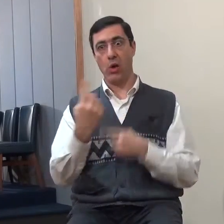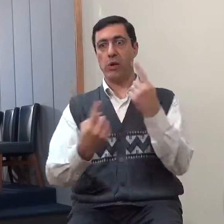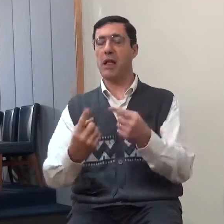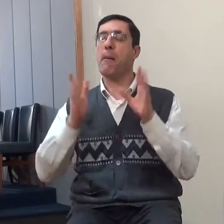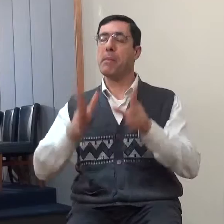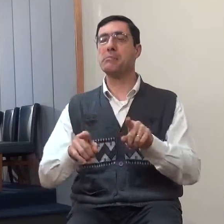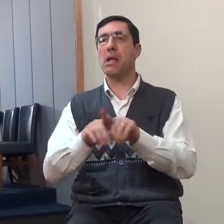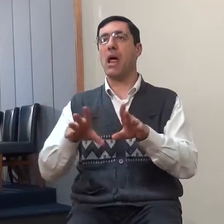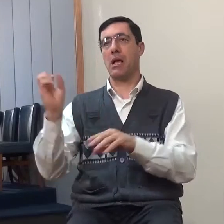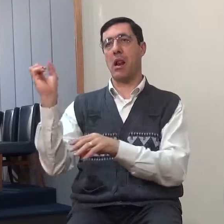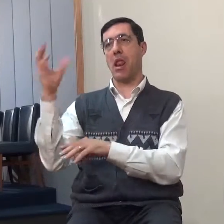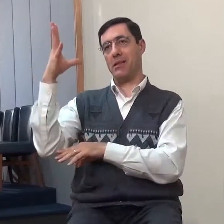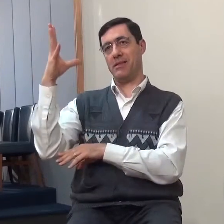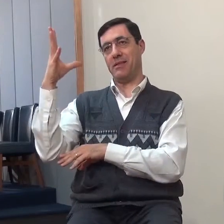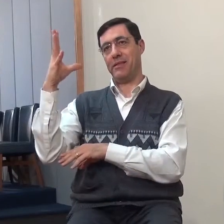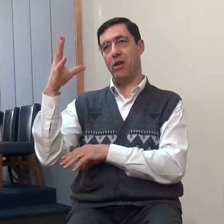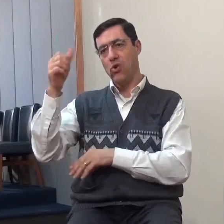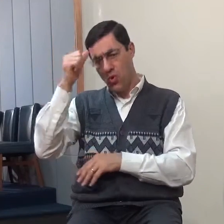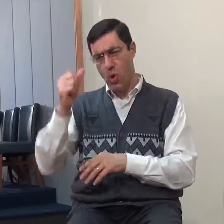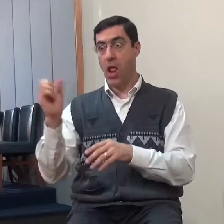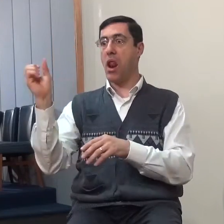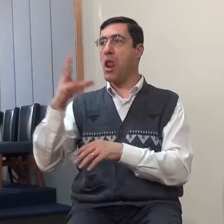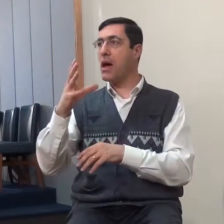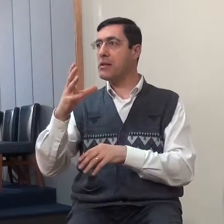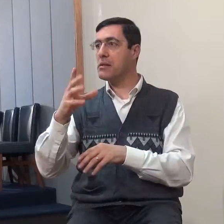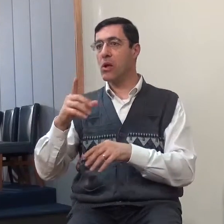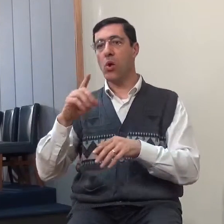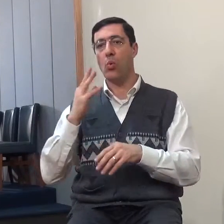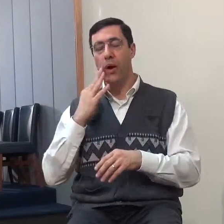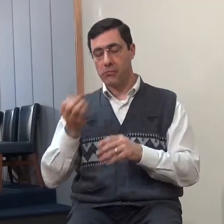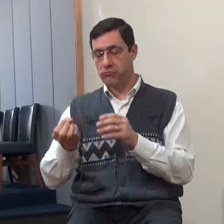hill cannot be hid. You must always be proclaiming.